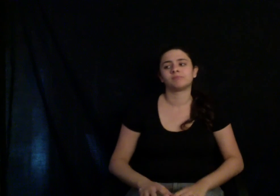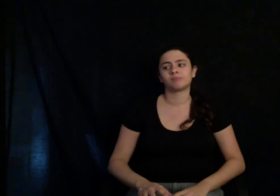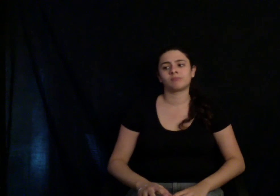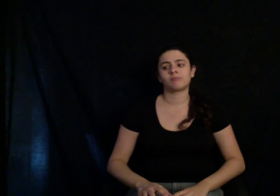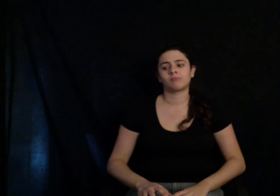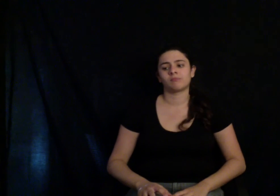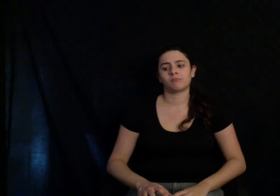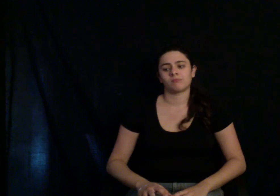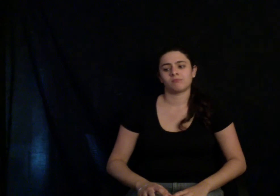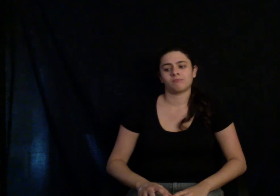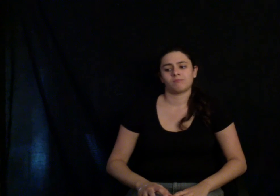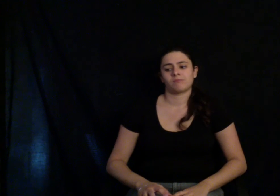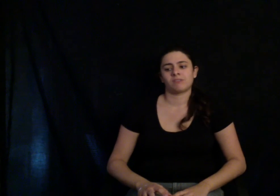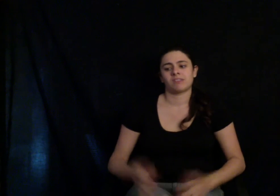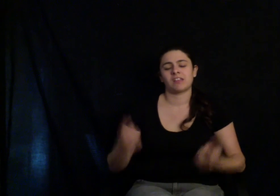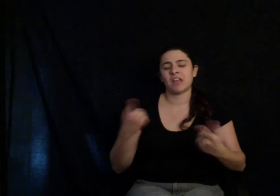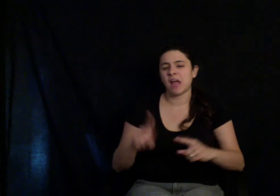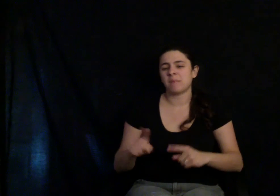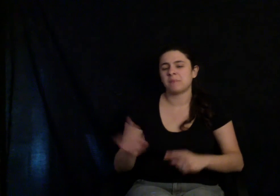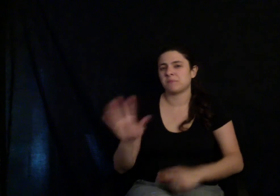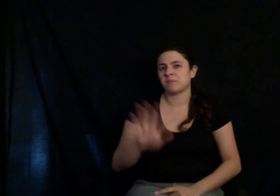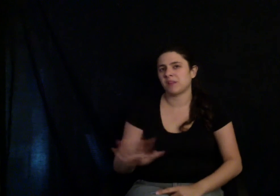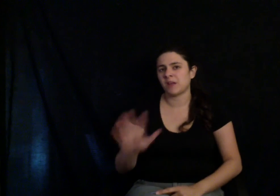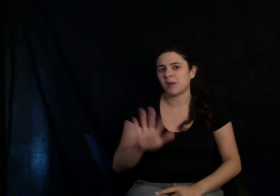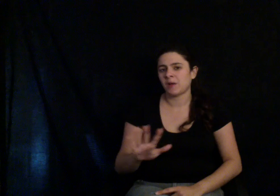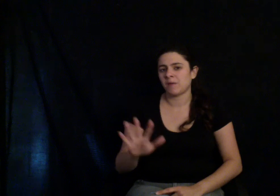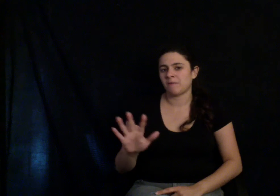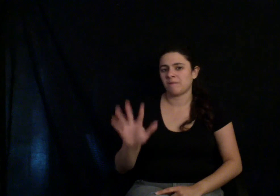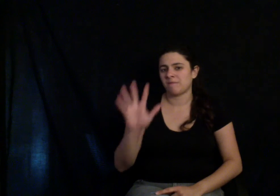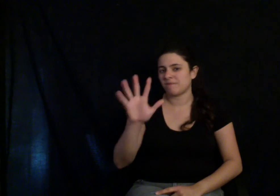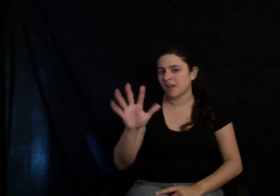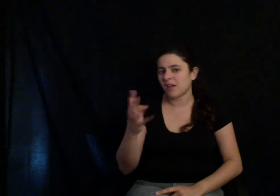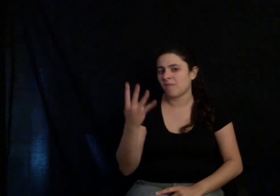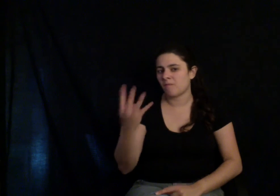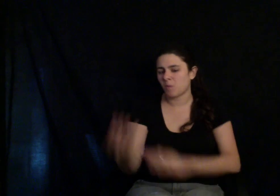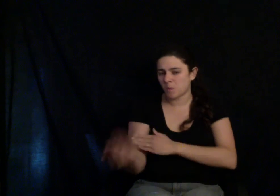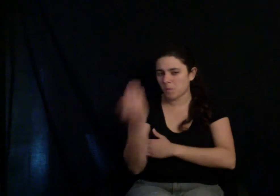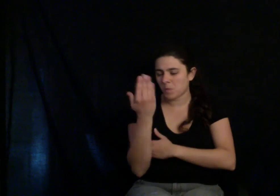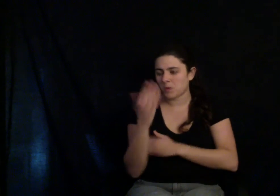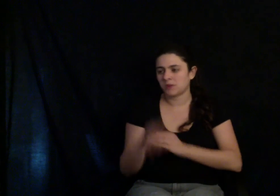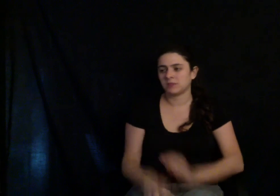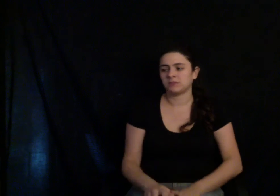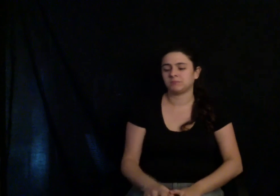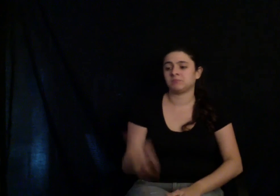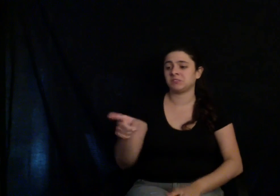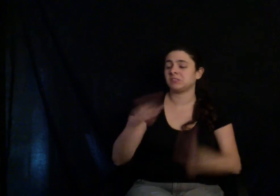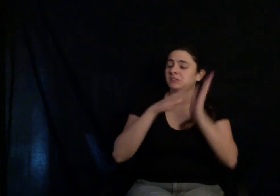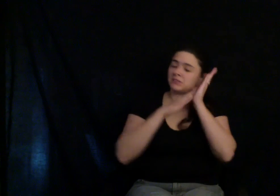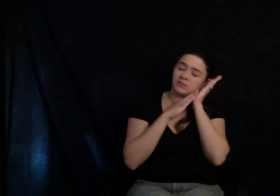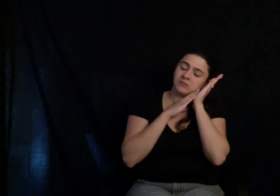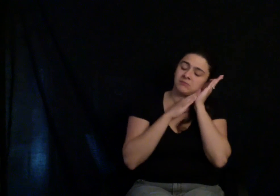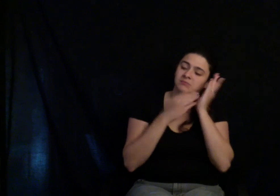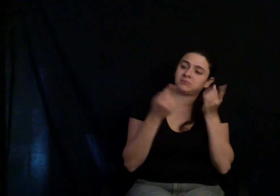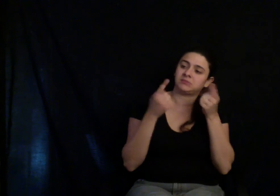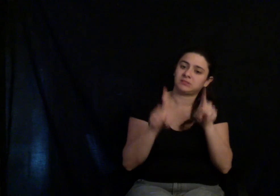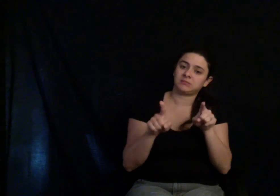think it was like 4 or 5 a.m. And he was fast asleep when this fire lit, and by the time he woke up, he already got too much of the